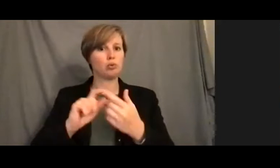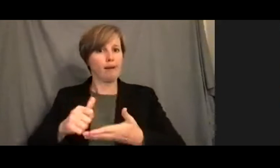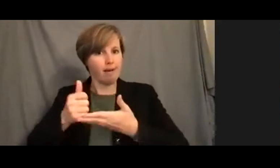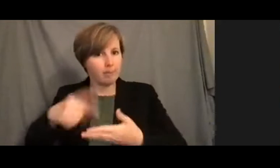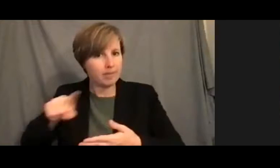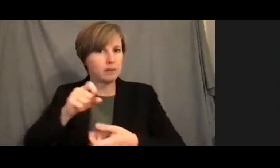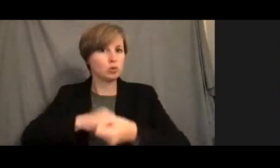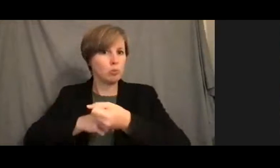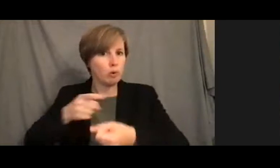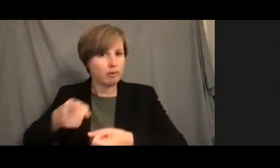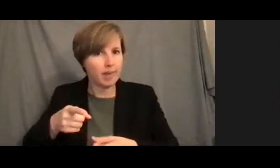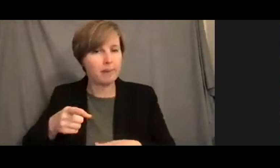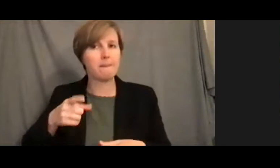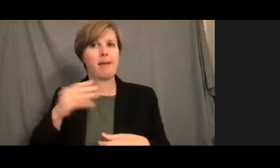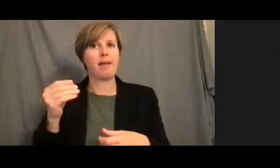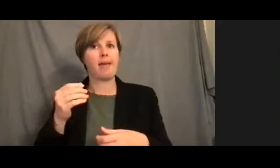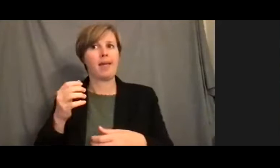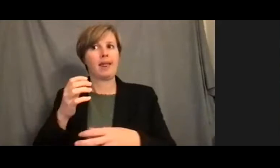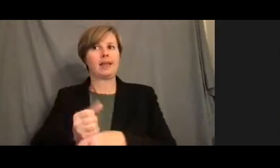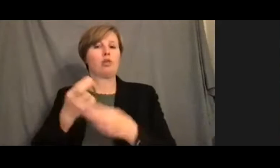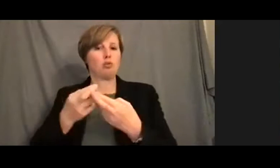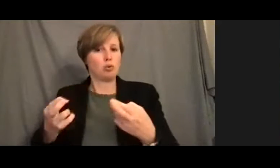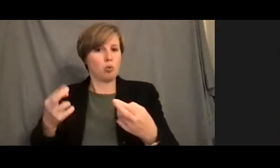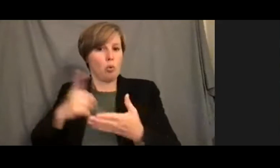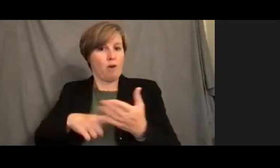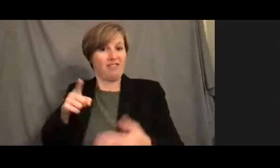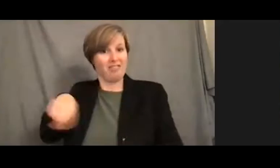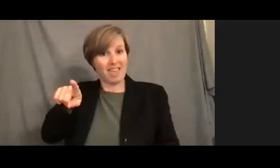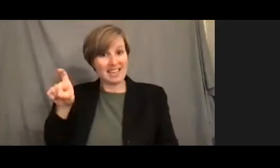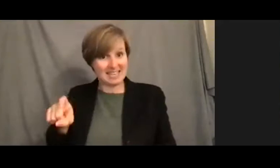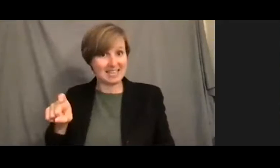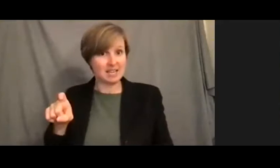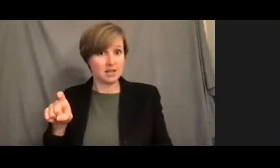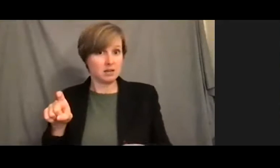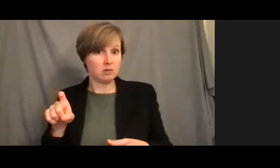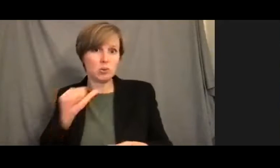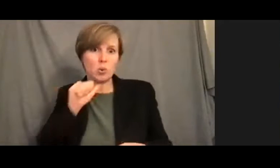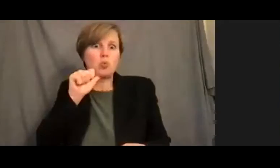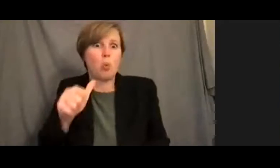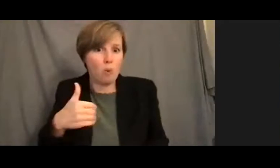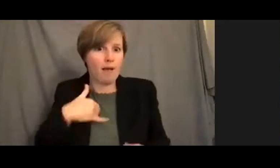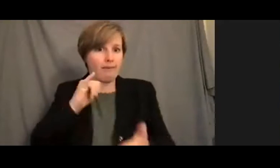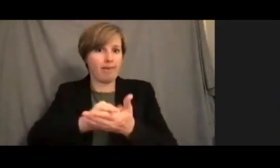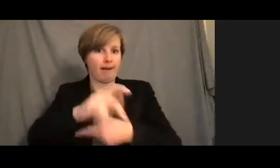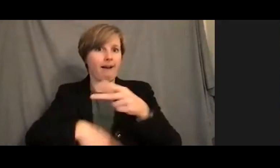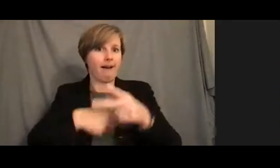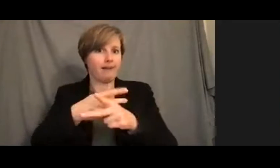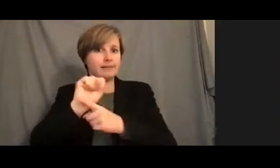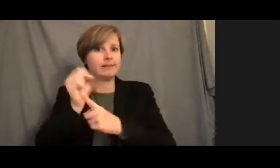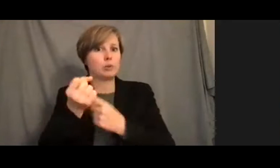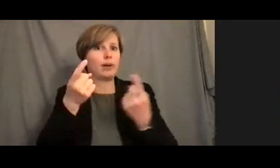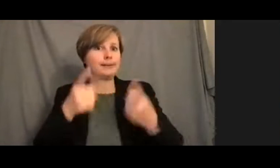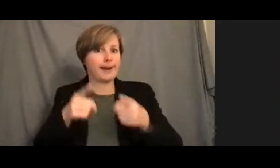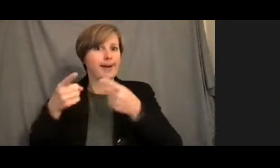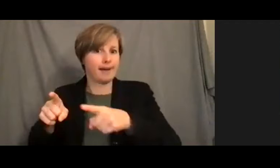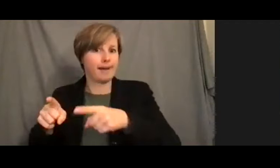support them and to get them the resources they need to so that you don't have these kinds of issues. And of course,